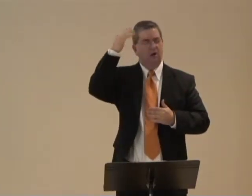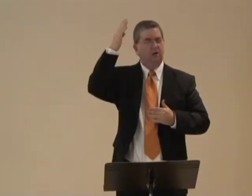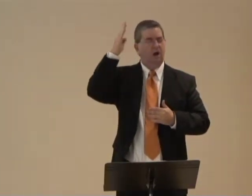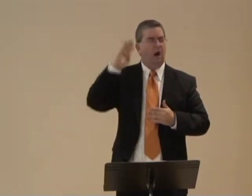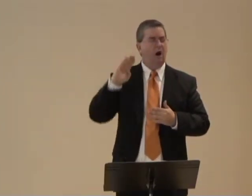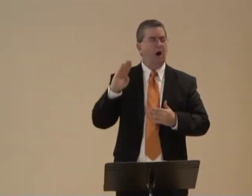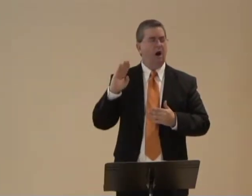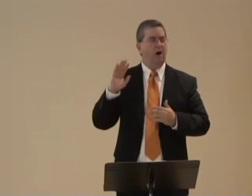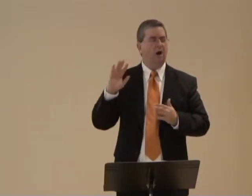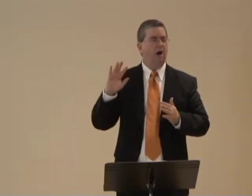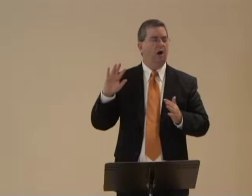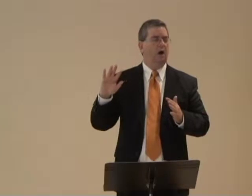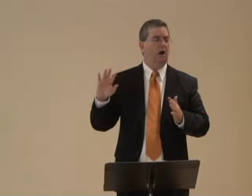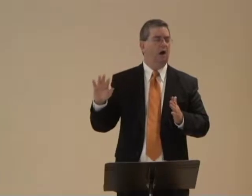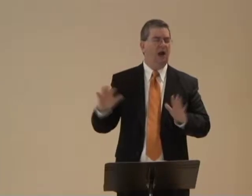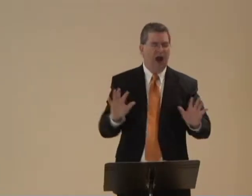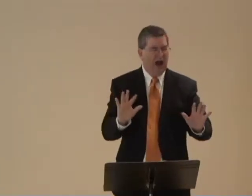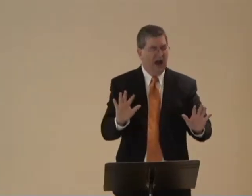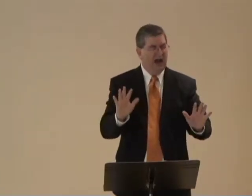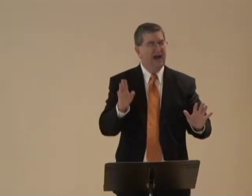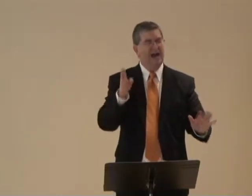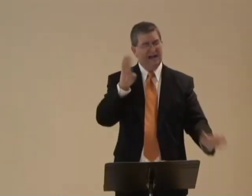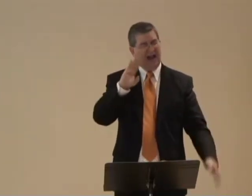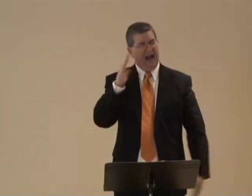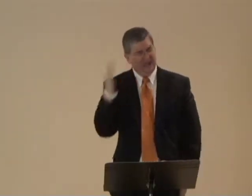But we know that sometimes people forget about God.